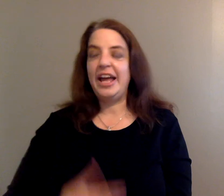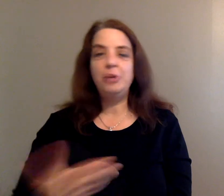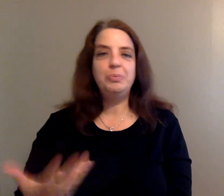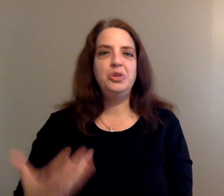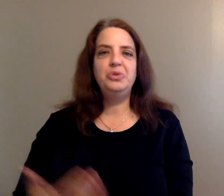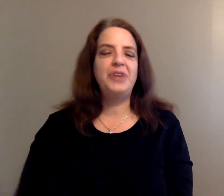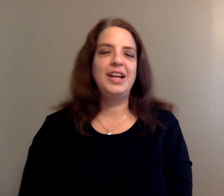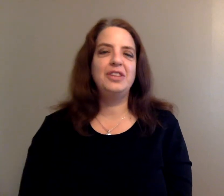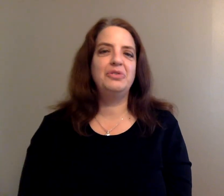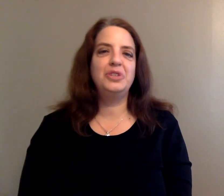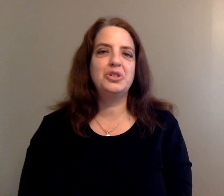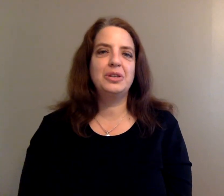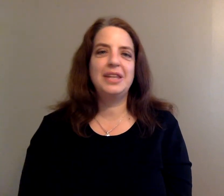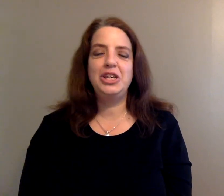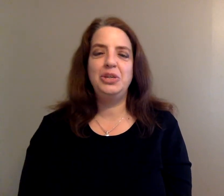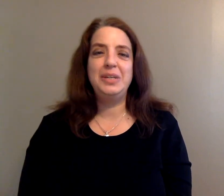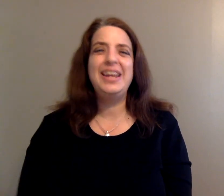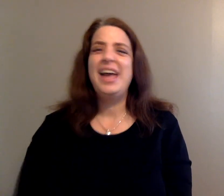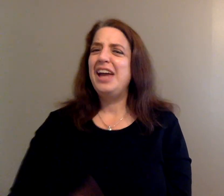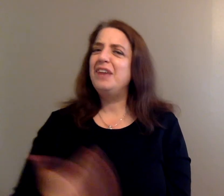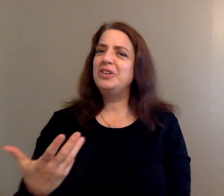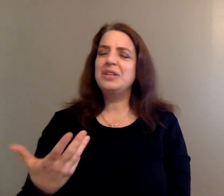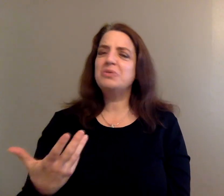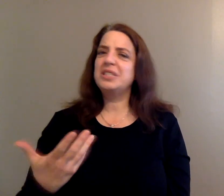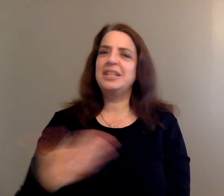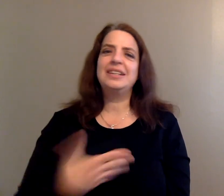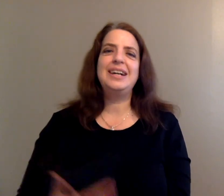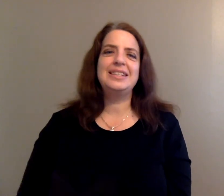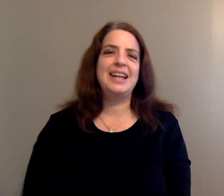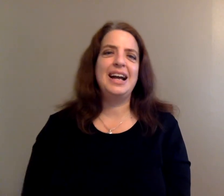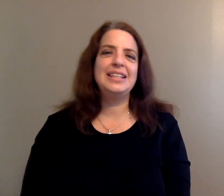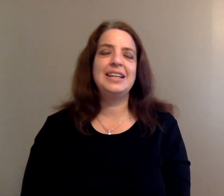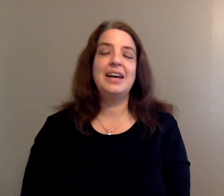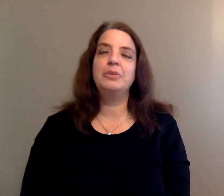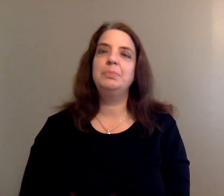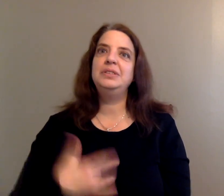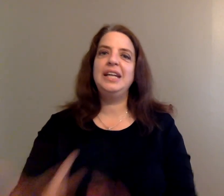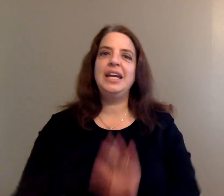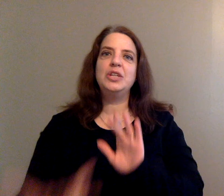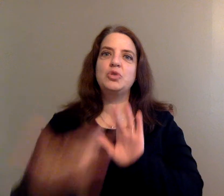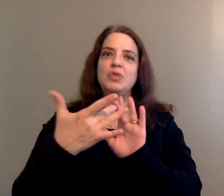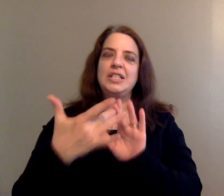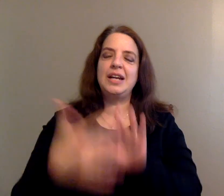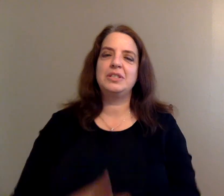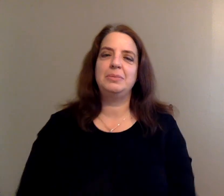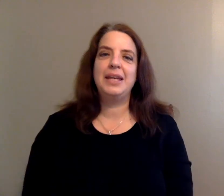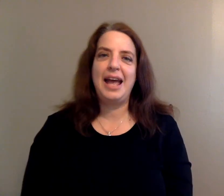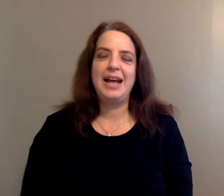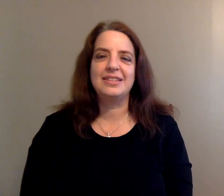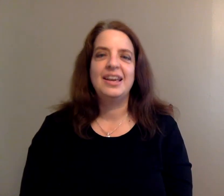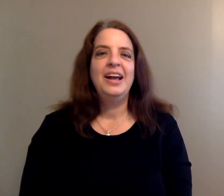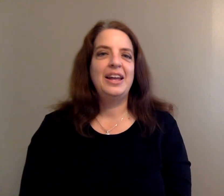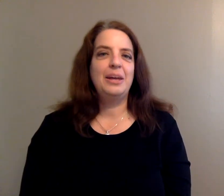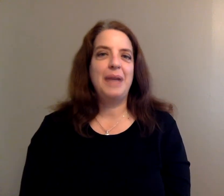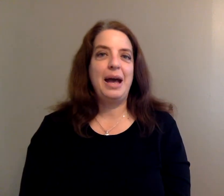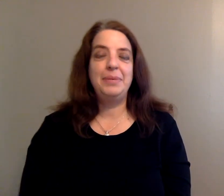you find the future that you need. If you're interested in a class that I didn't cover, please reach out to me and ask, and I'll be happy